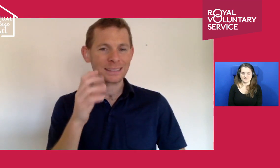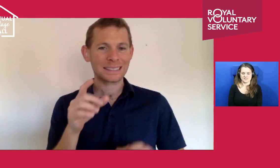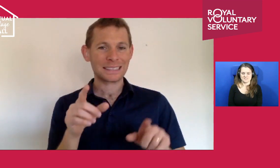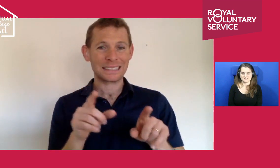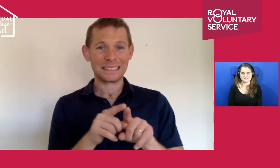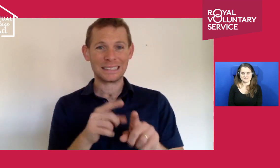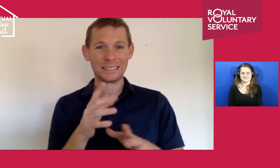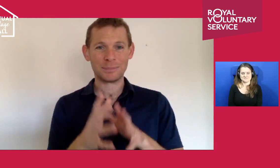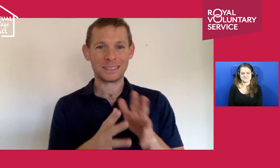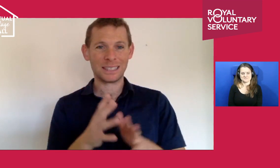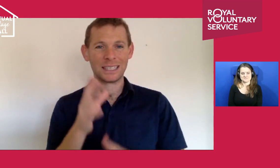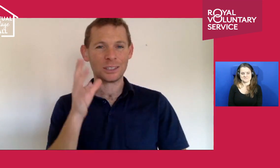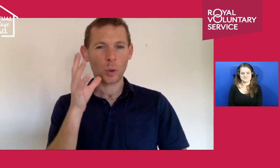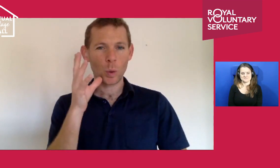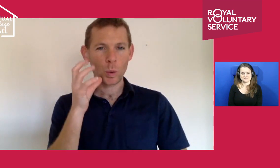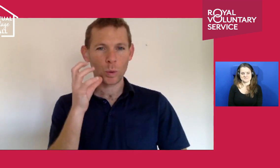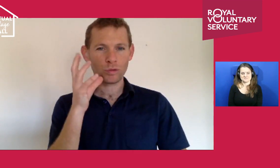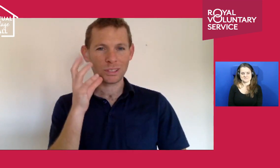Milk.